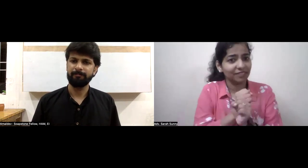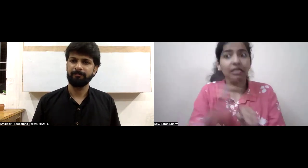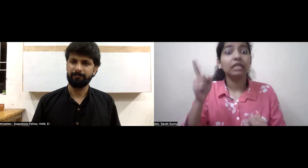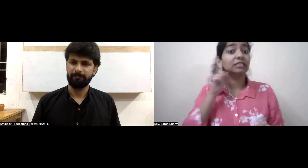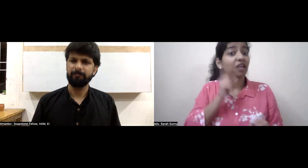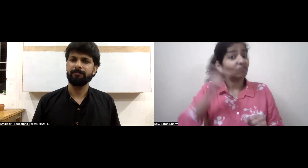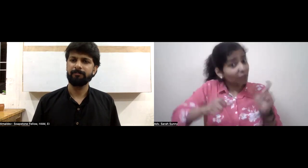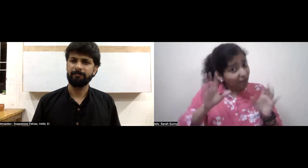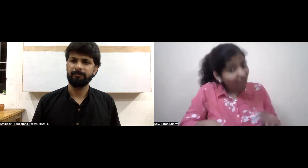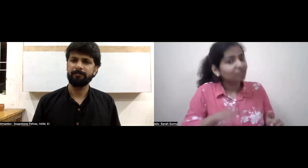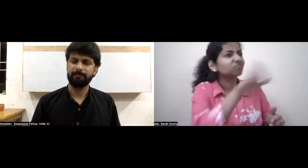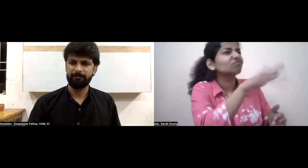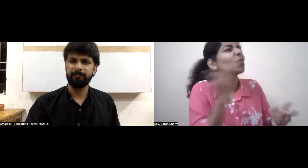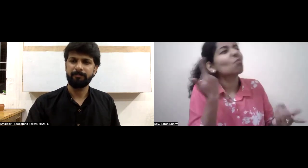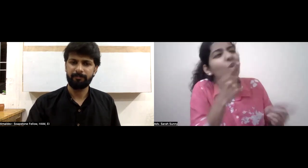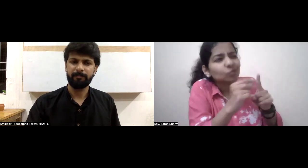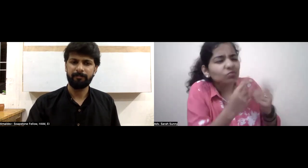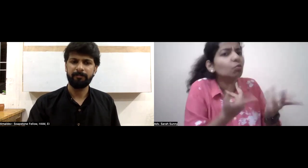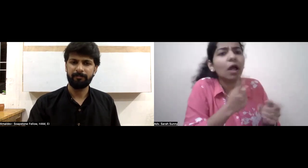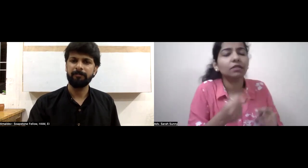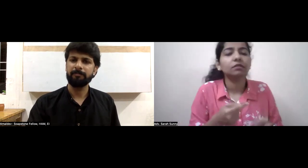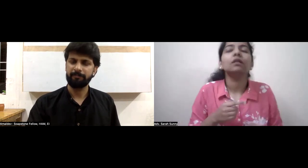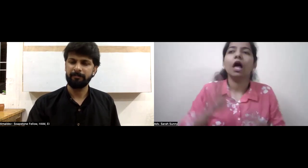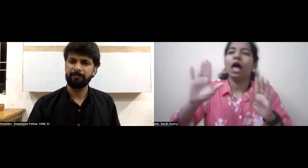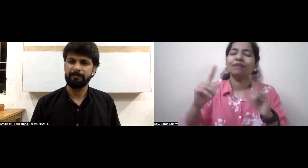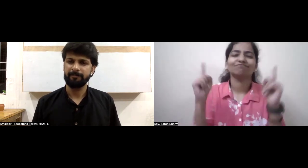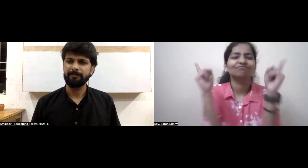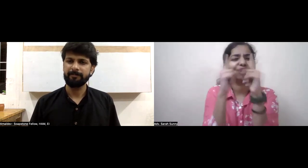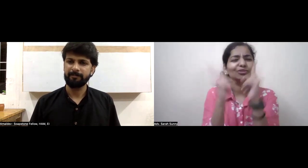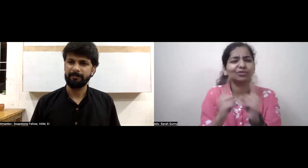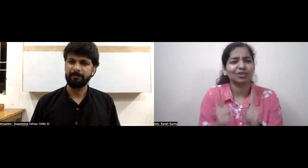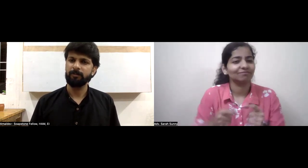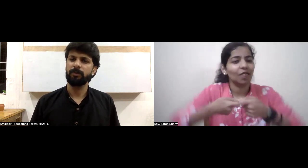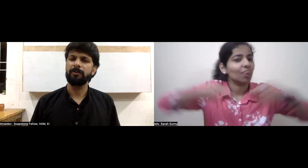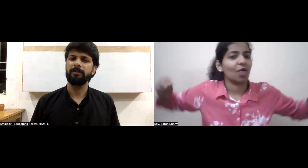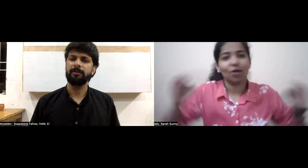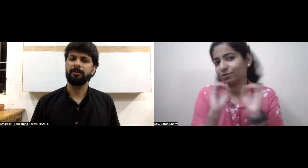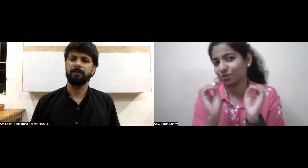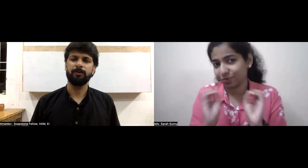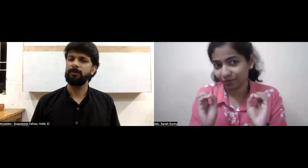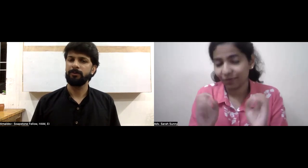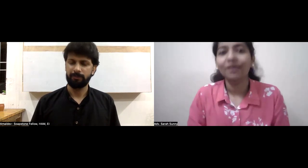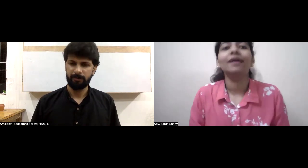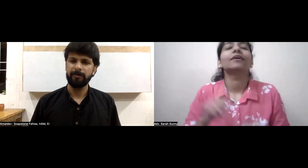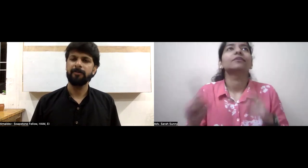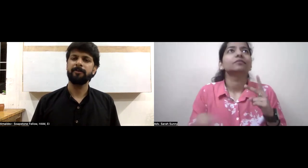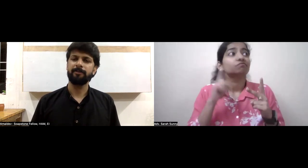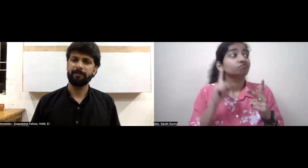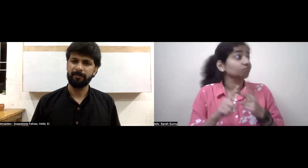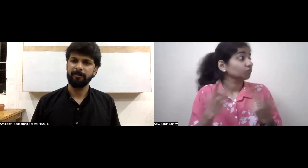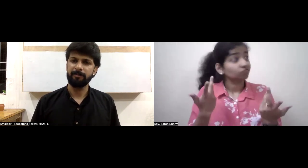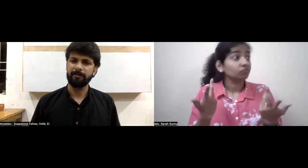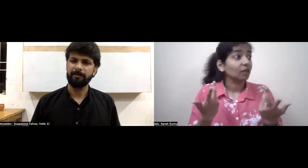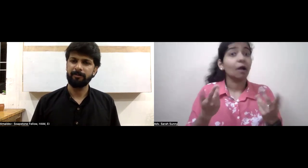not informed and they have no accessibility option given, either interpreter or captioning, and they're just given